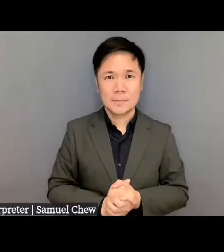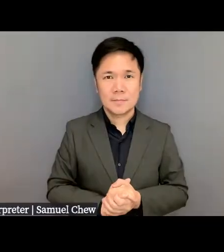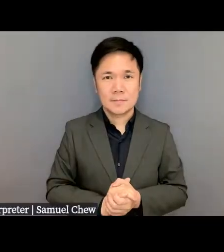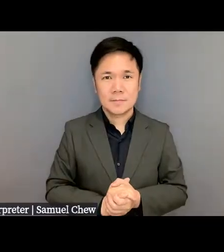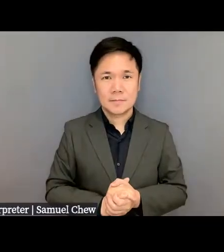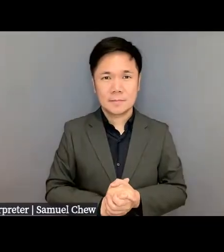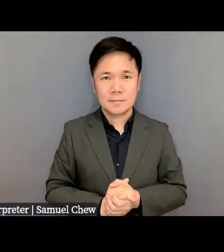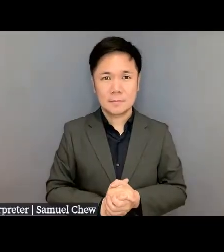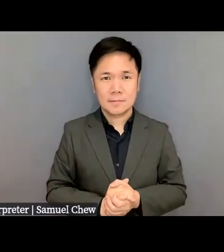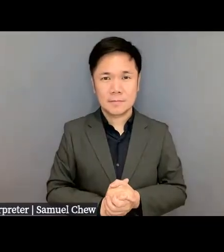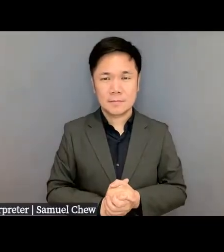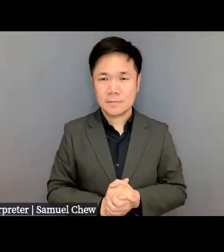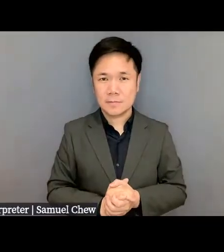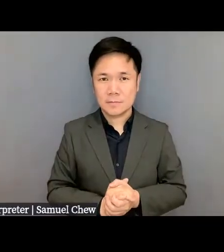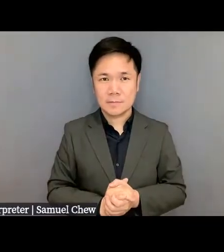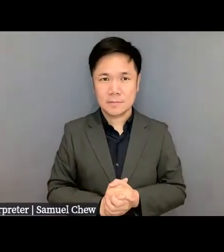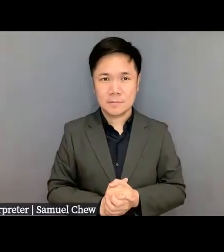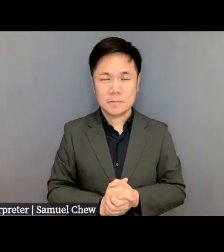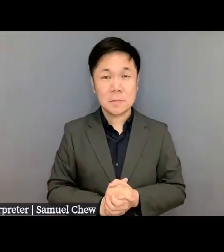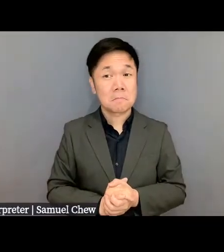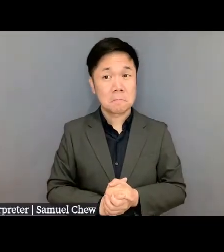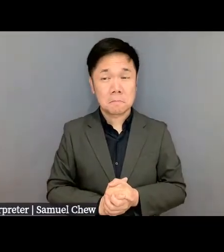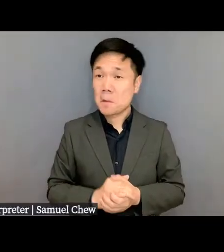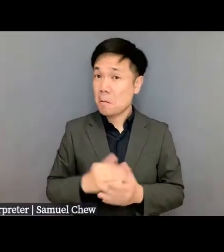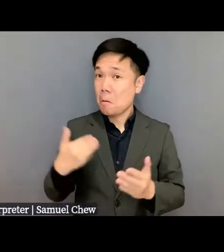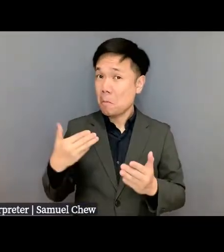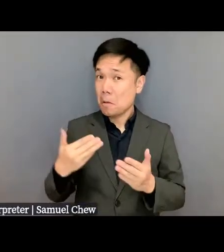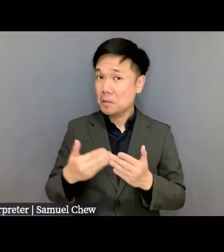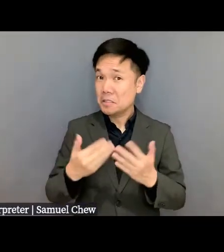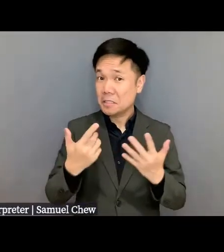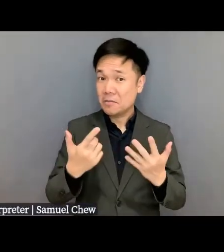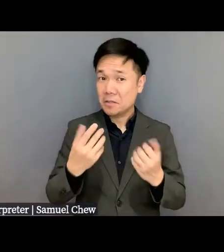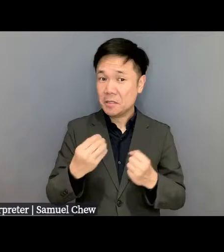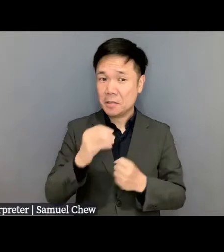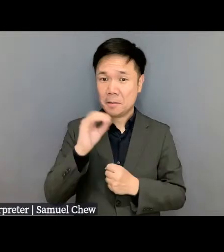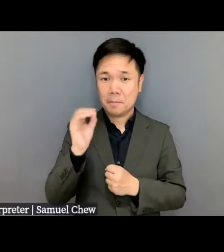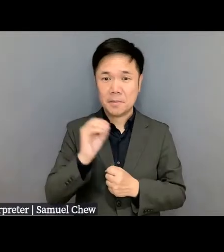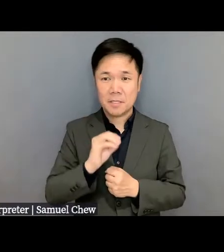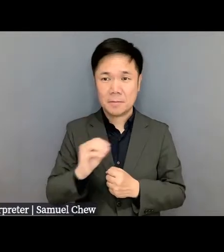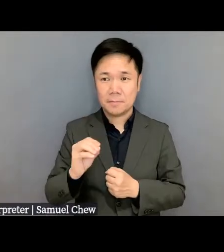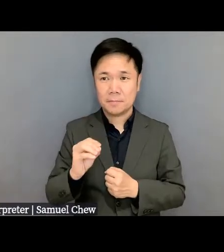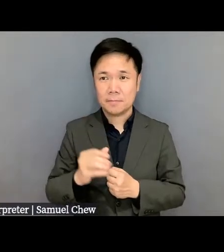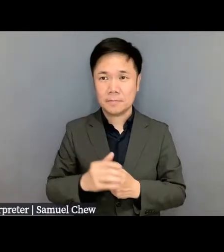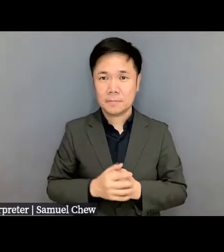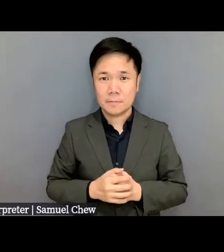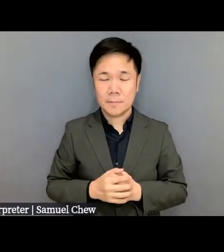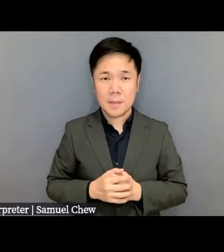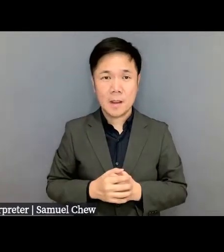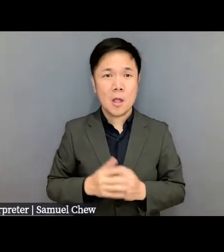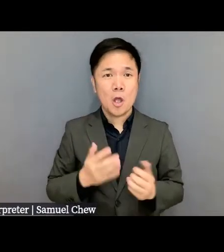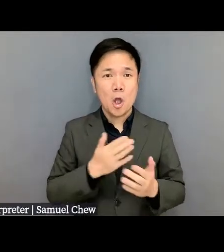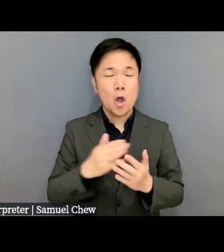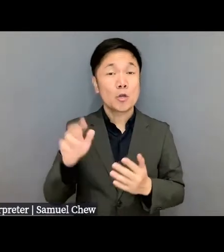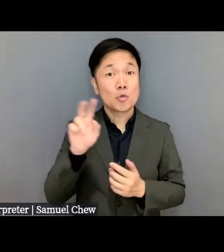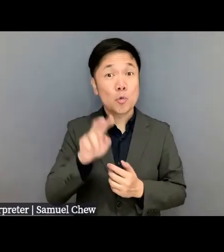be surprised that over 70% of the tourism space